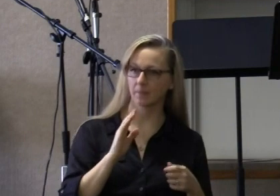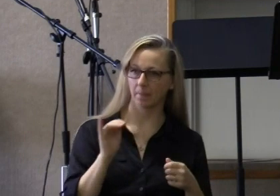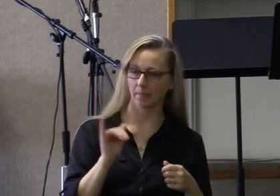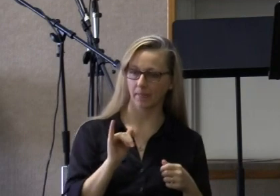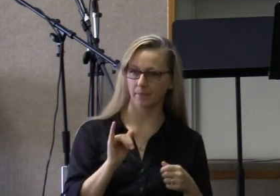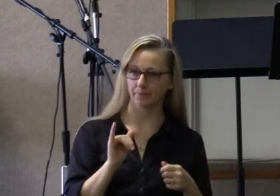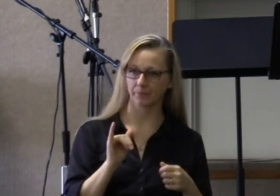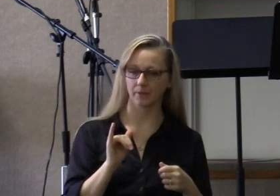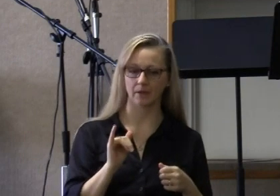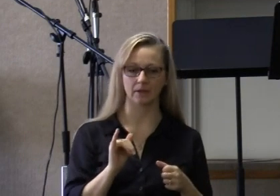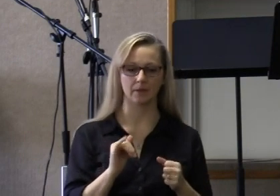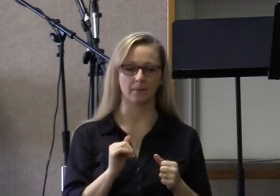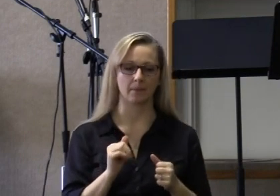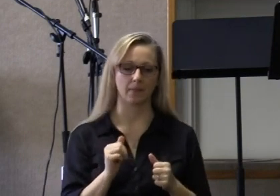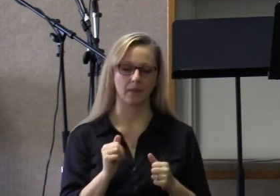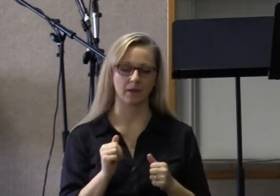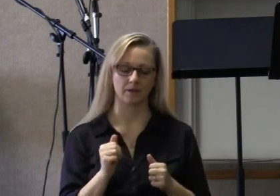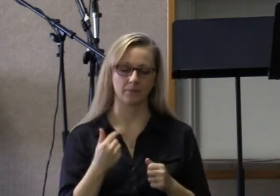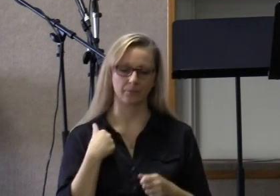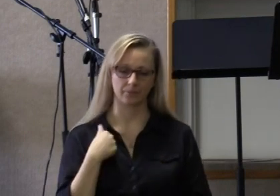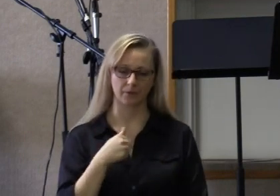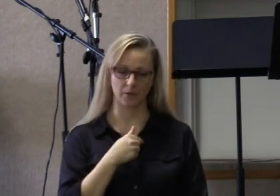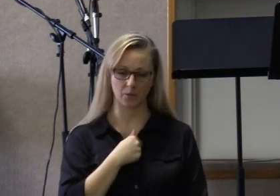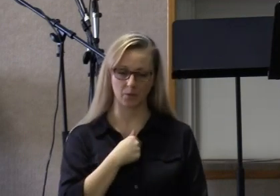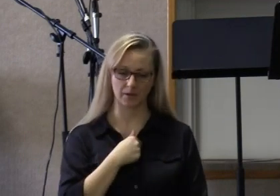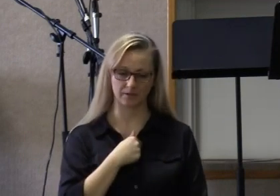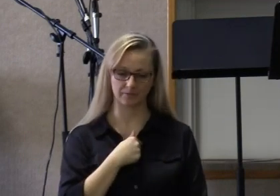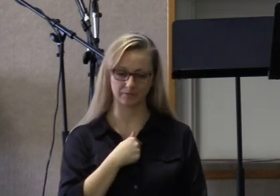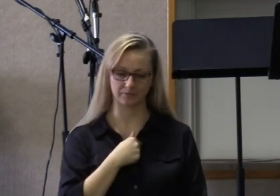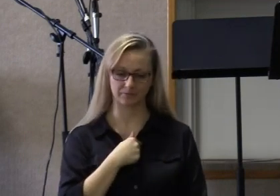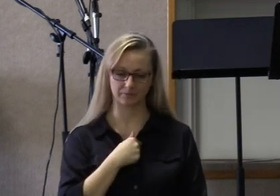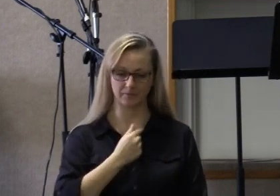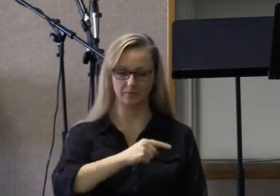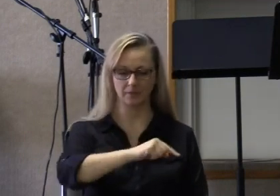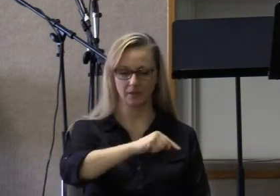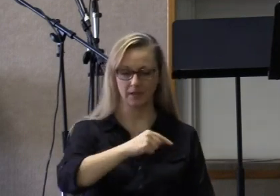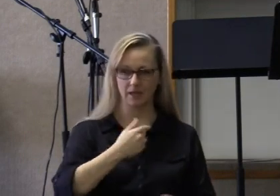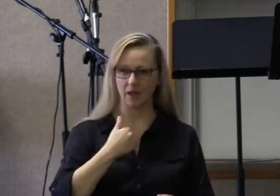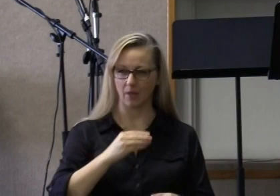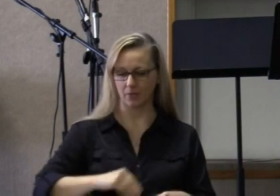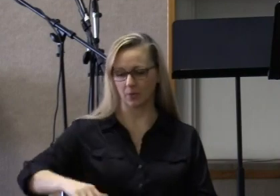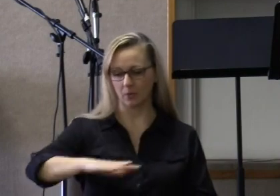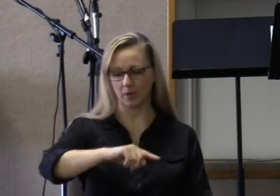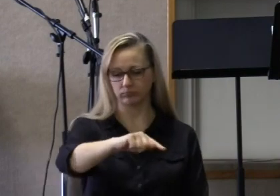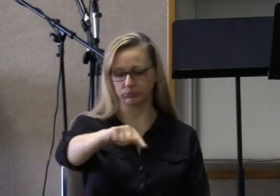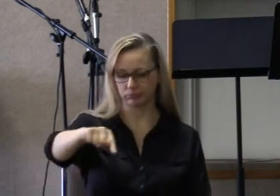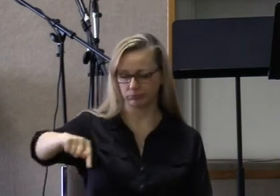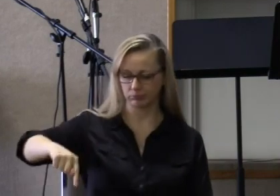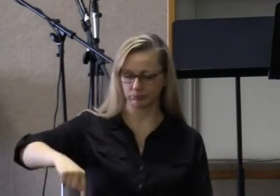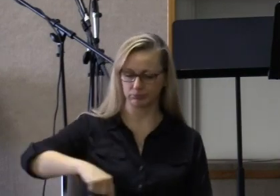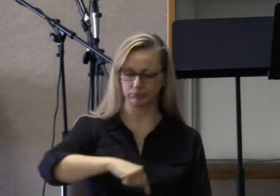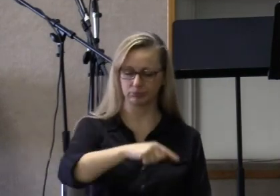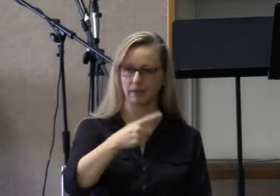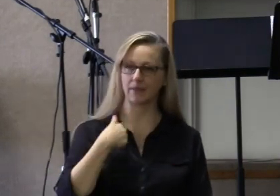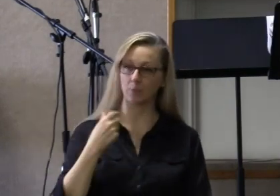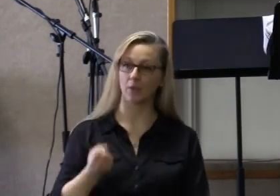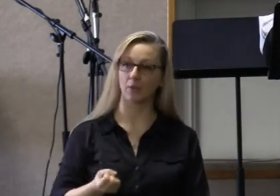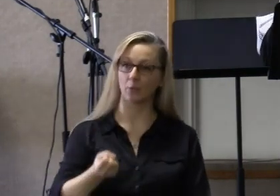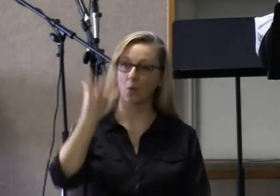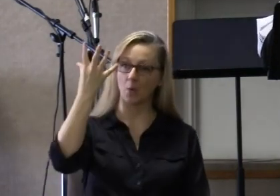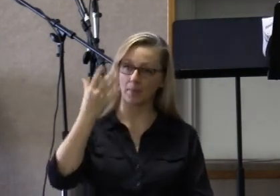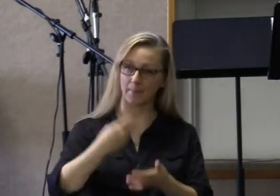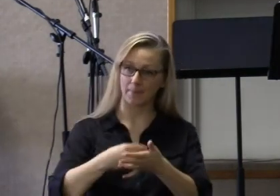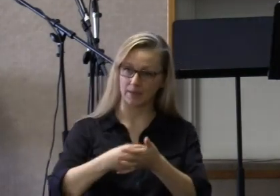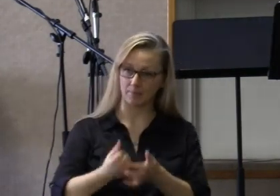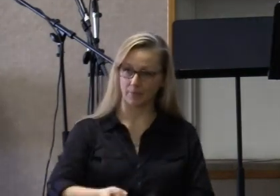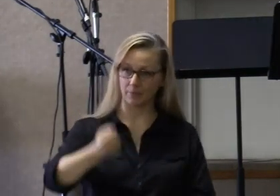We'll draw a circle on the ground and throw the money up in the air. Whatever lands out of the circle we'll keep, and whatever lands in the circle we'll give